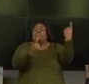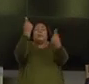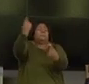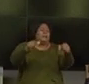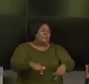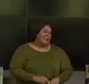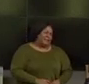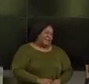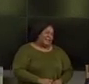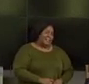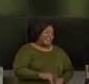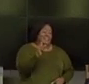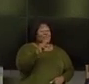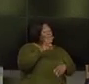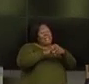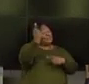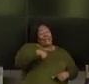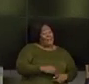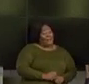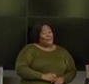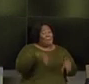You don't need to come.